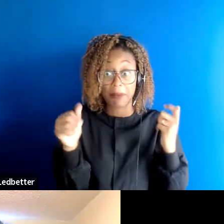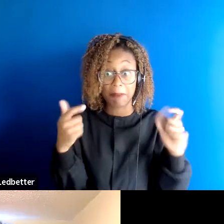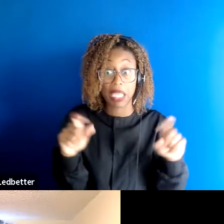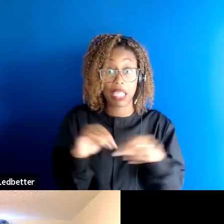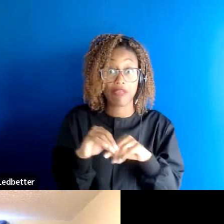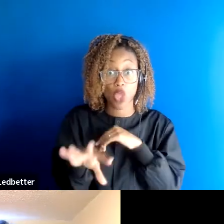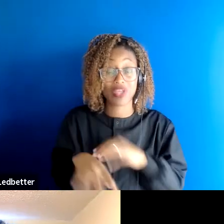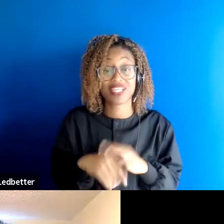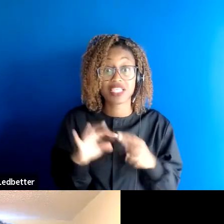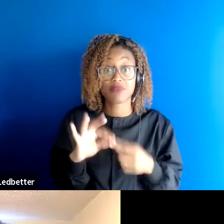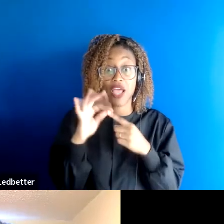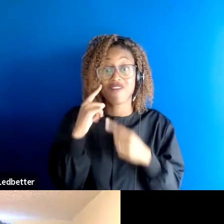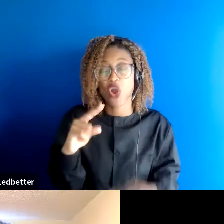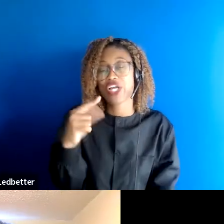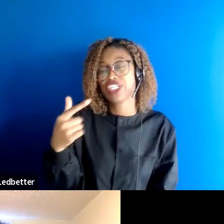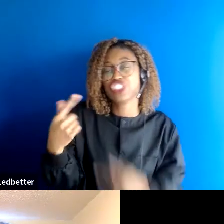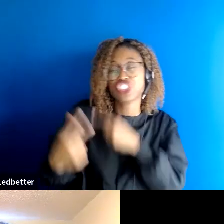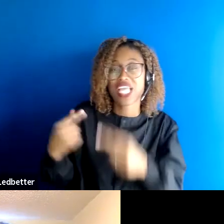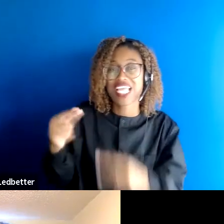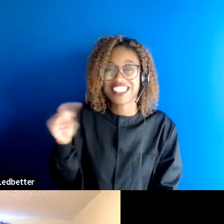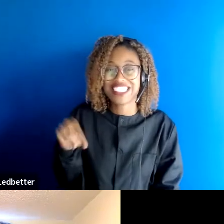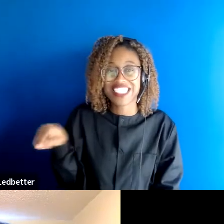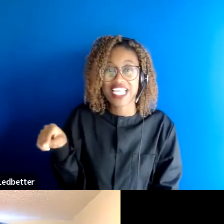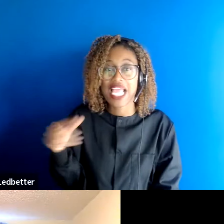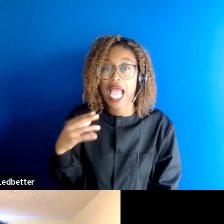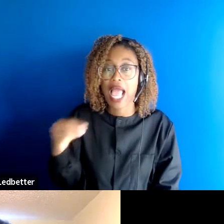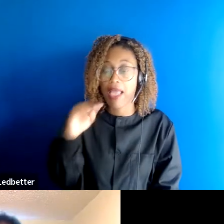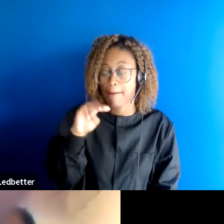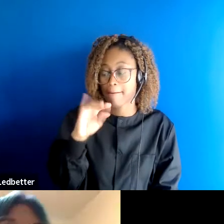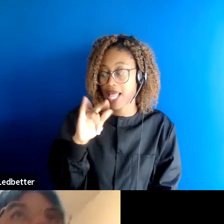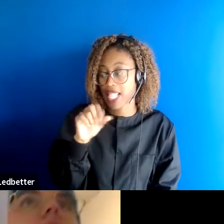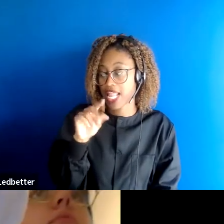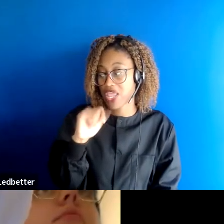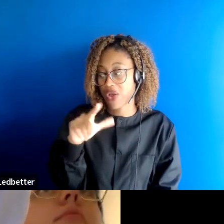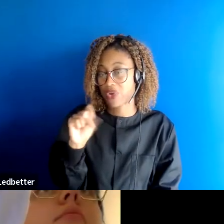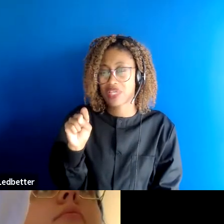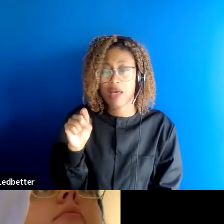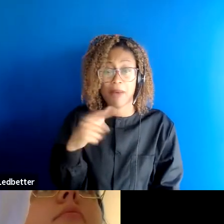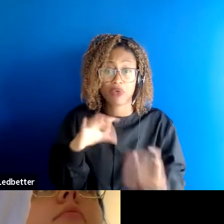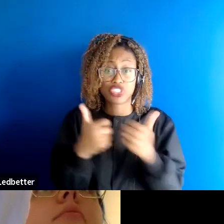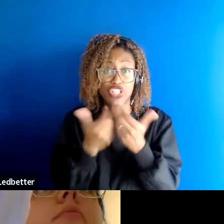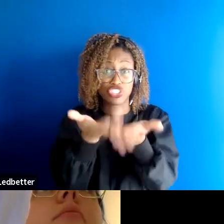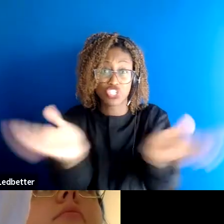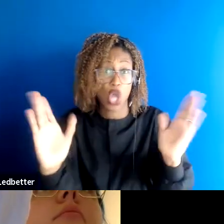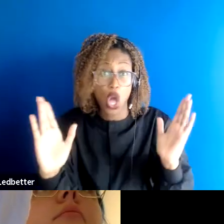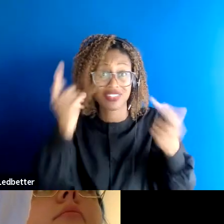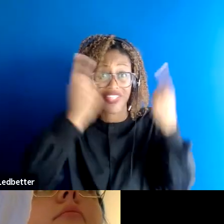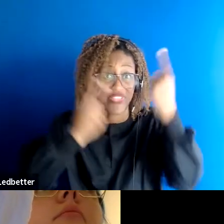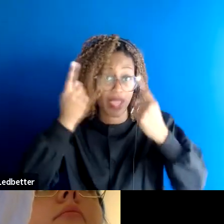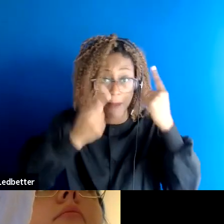like older Gen Z and millennials, but and older. But I would even challenge y'all to think about